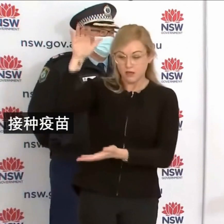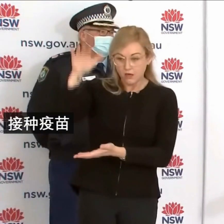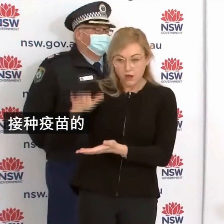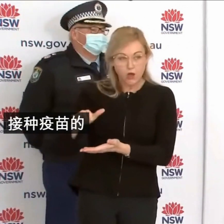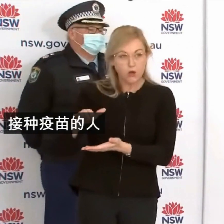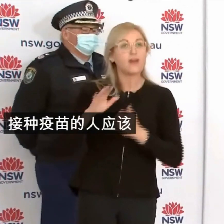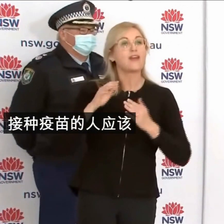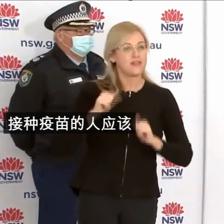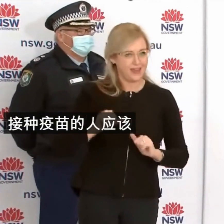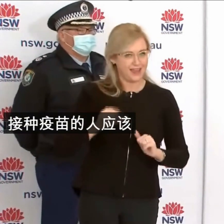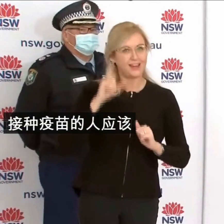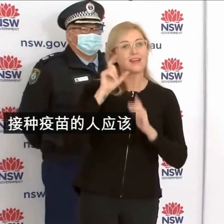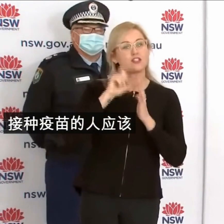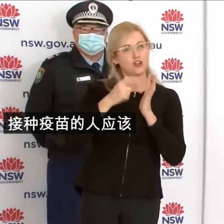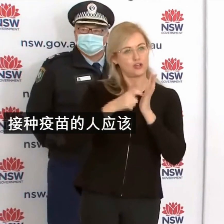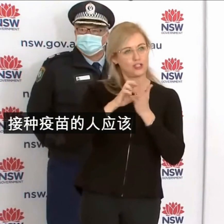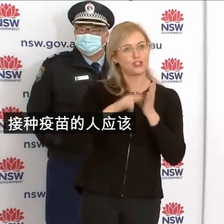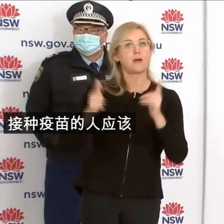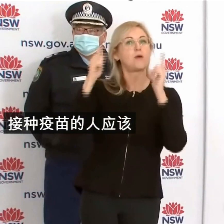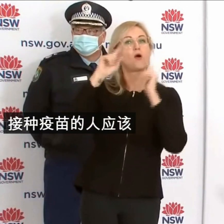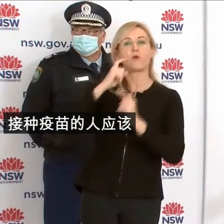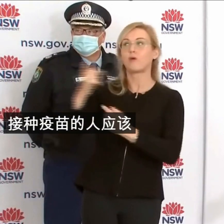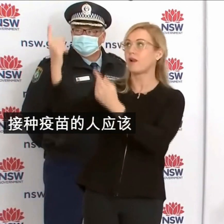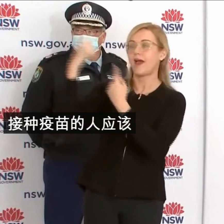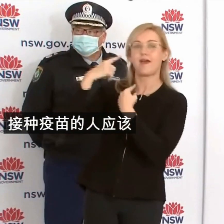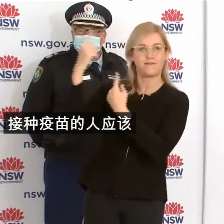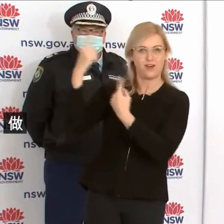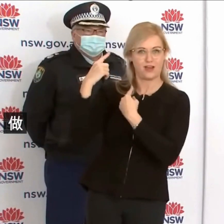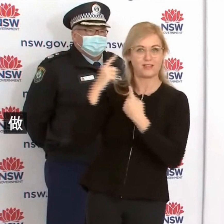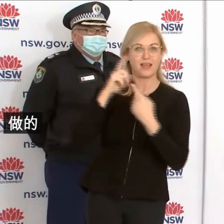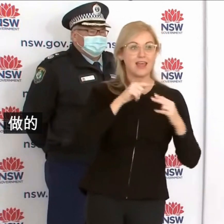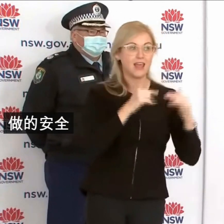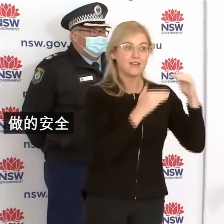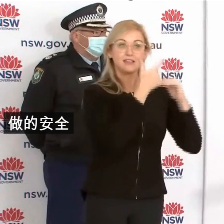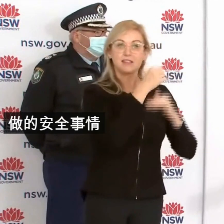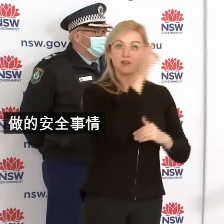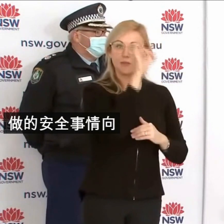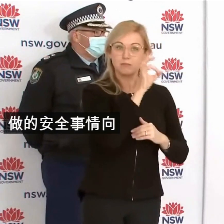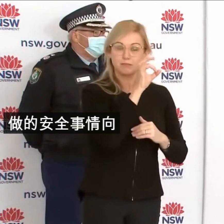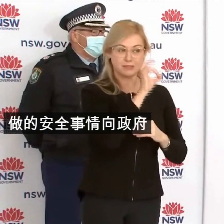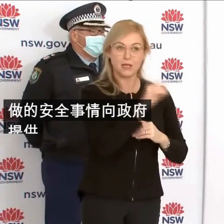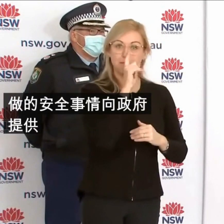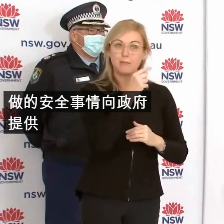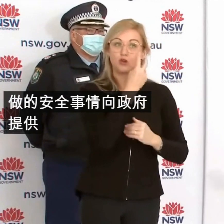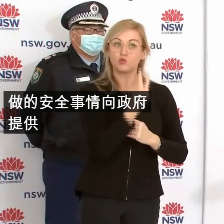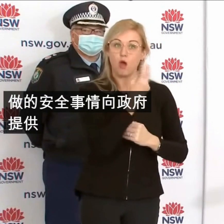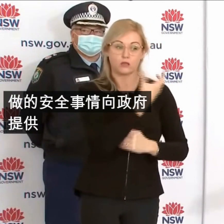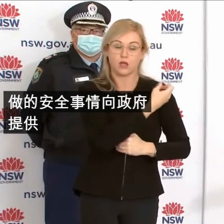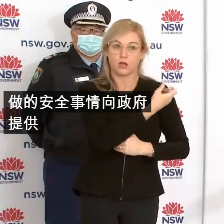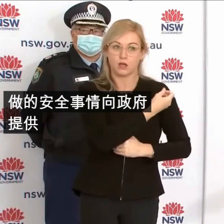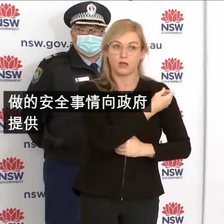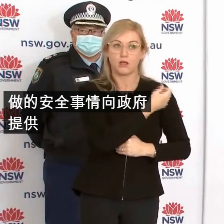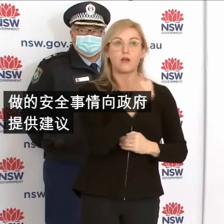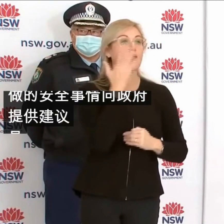safe things to do for vaccinated people. She'll give us advice at 70% double dose, what is safe things for us to do, and she'll give us